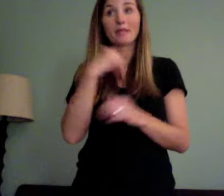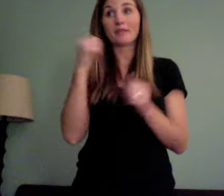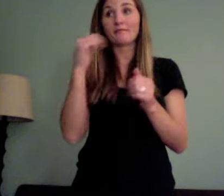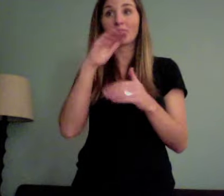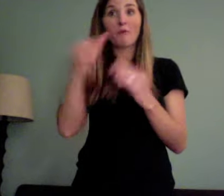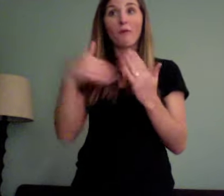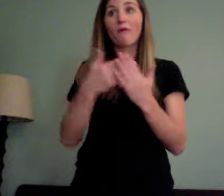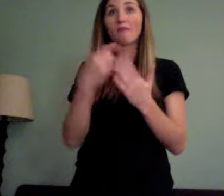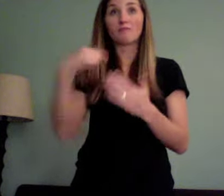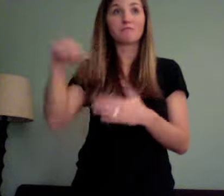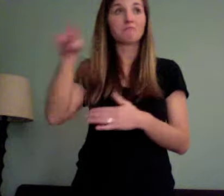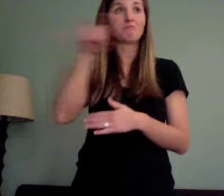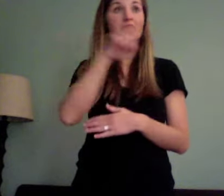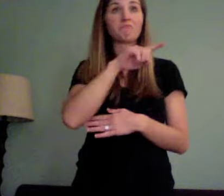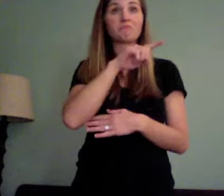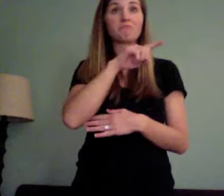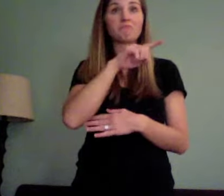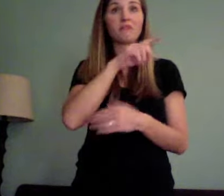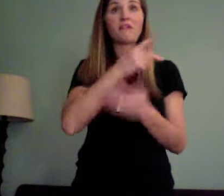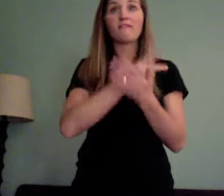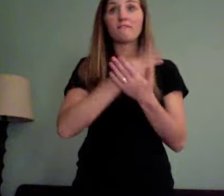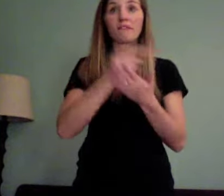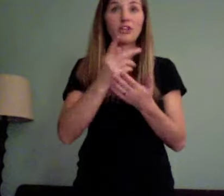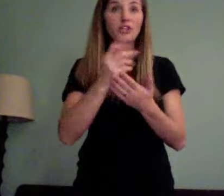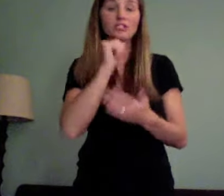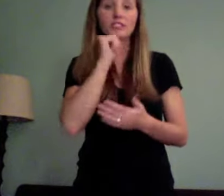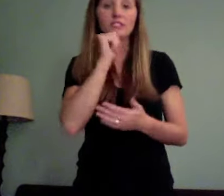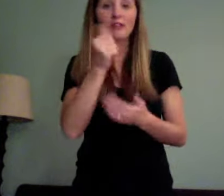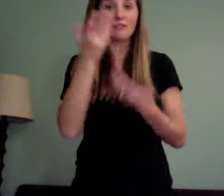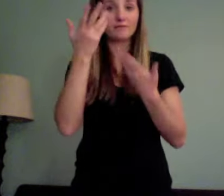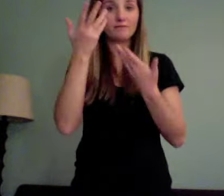Failure isn't final. Forgiveness wasn't free.